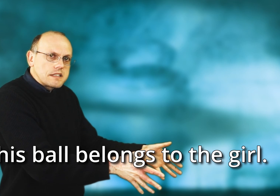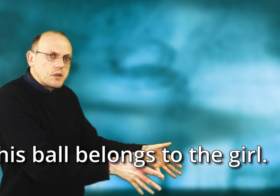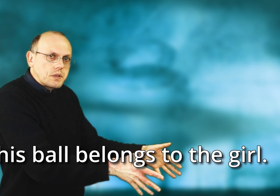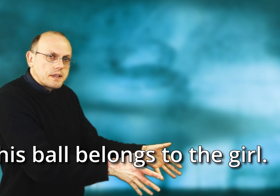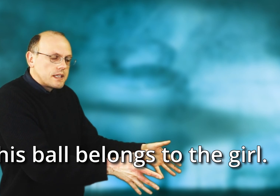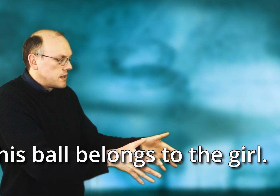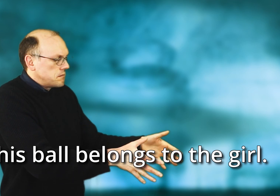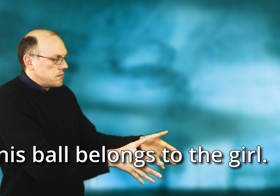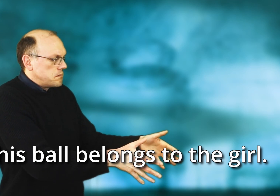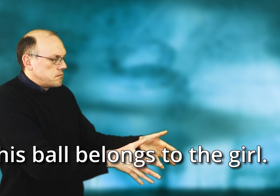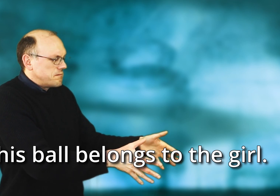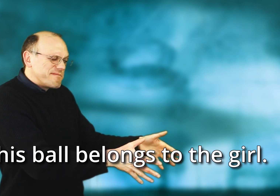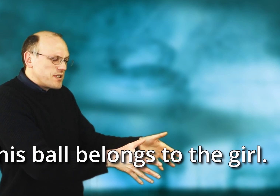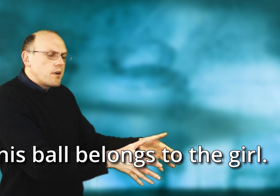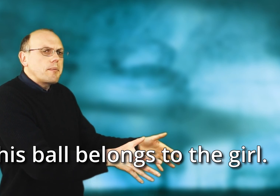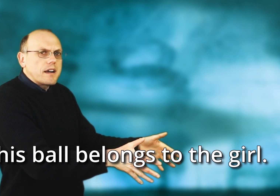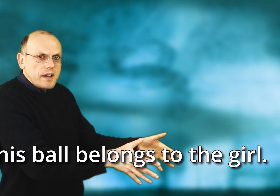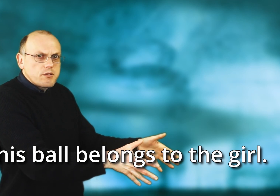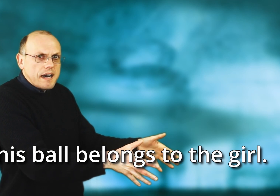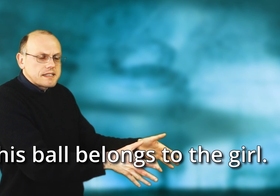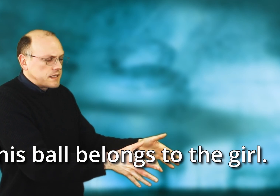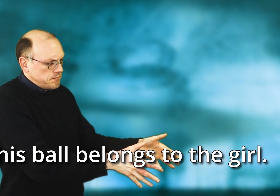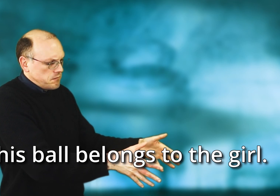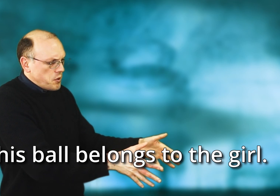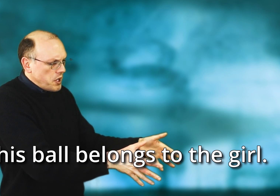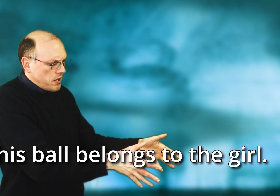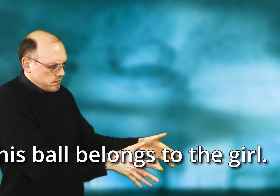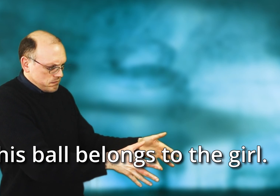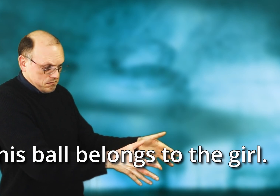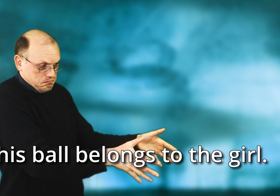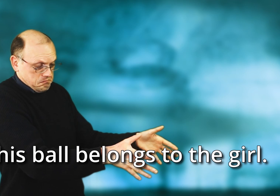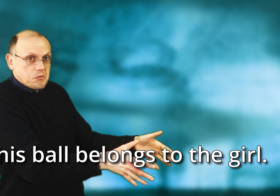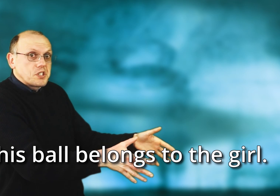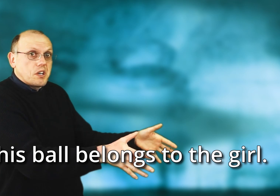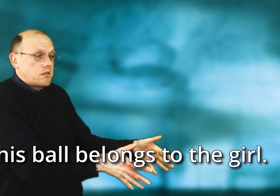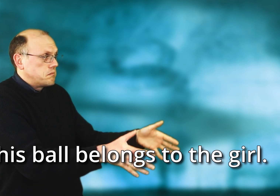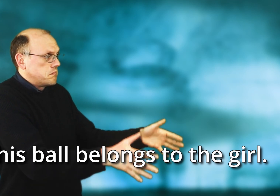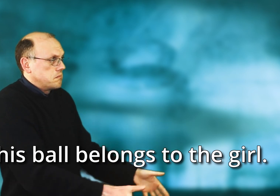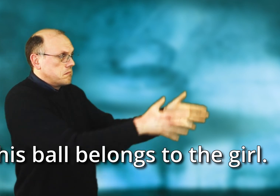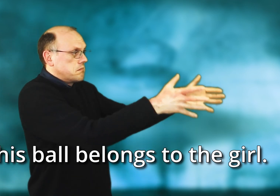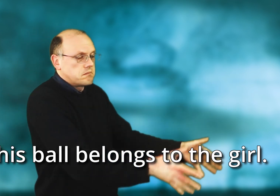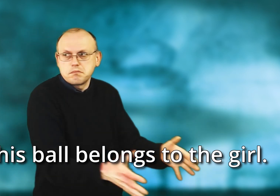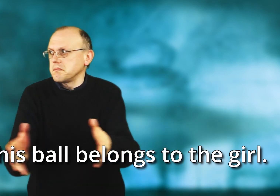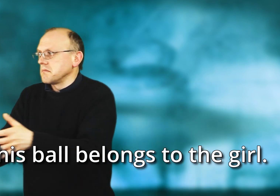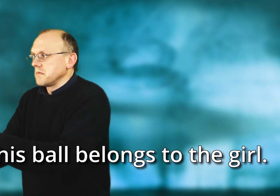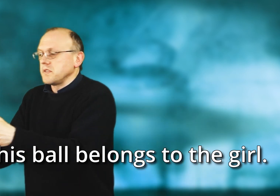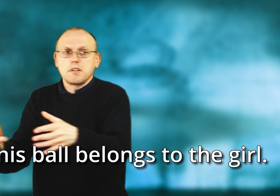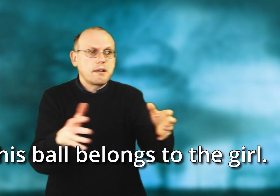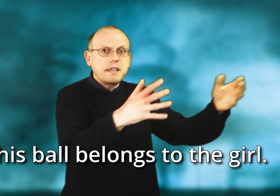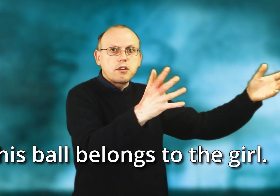own? You probably are going to ask the girl, which girl? You know, there are many girls in the